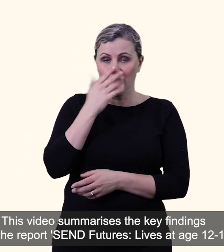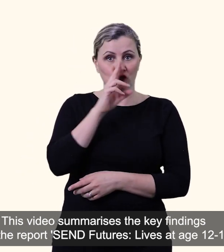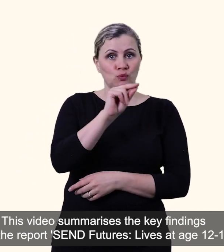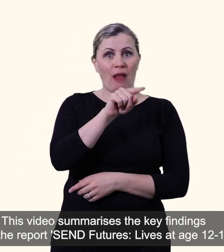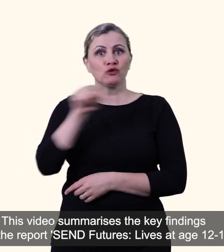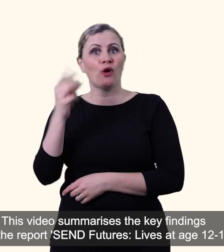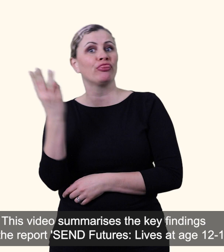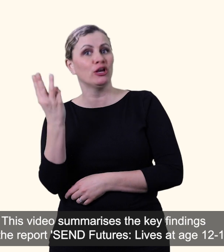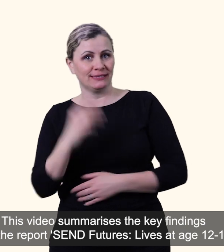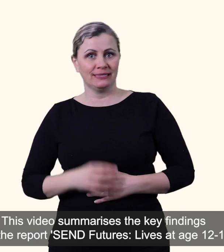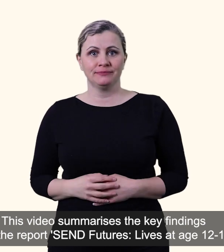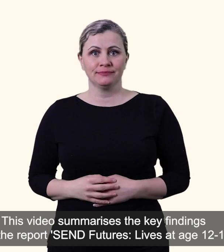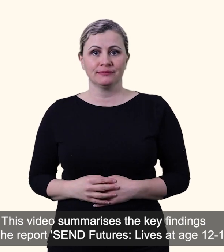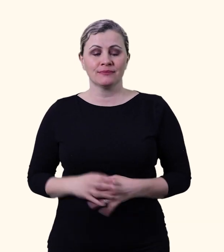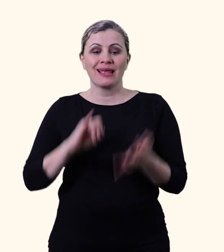age 12 to 13.